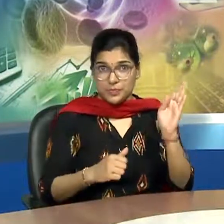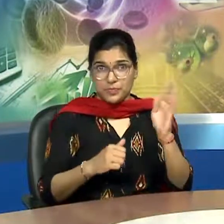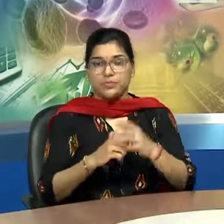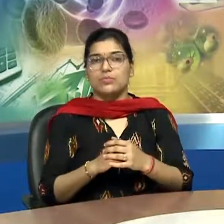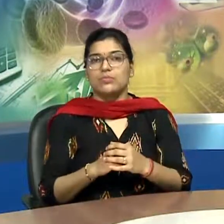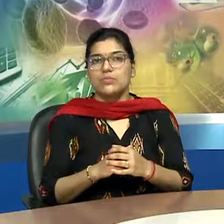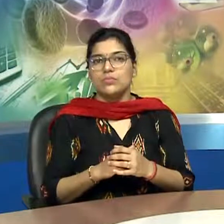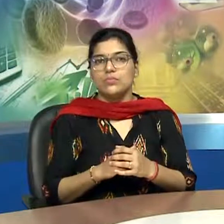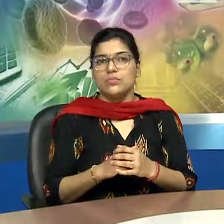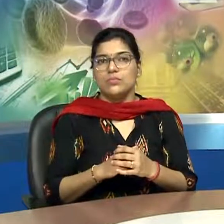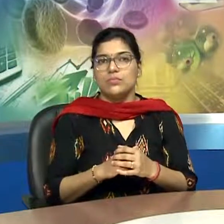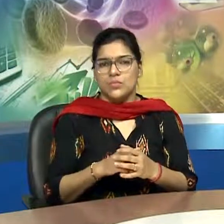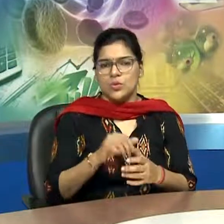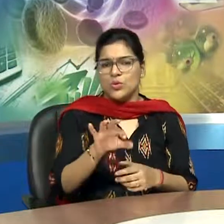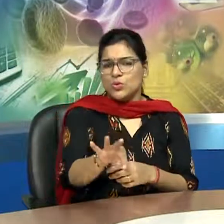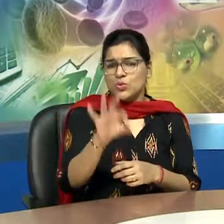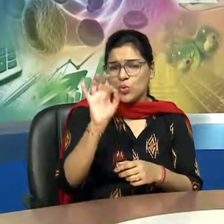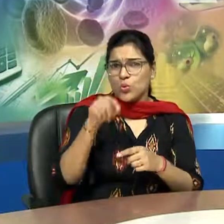The answer is there on the screen.